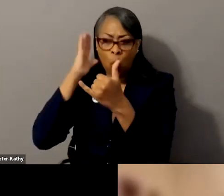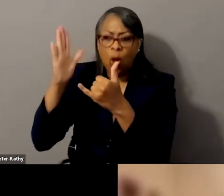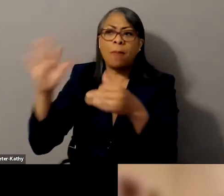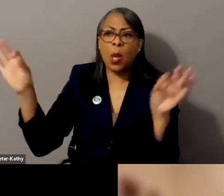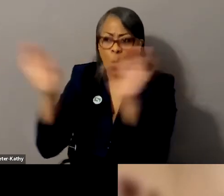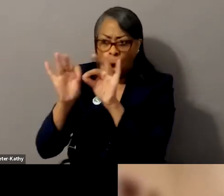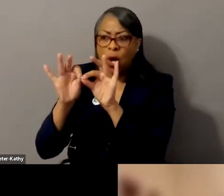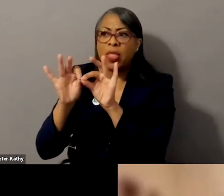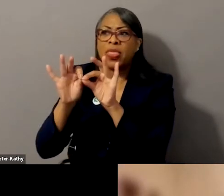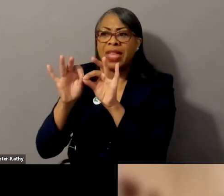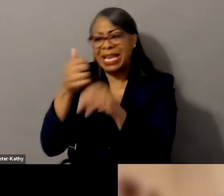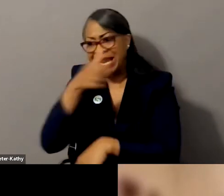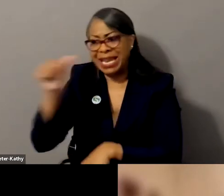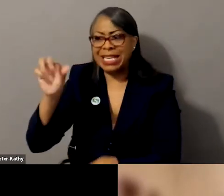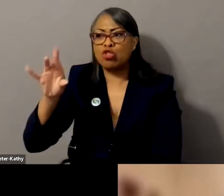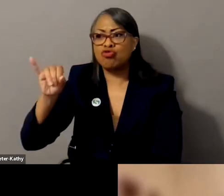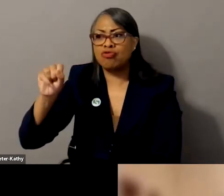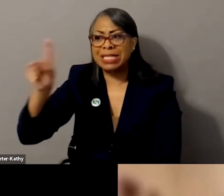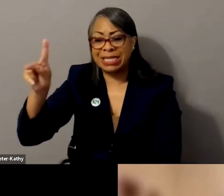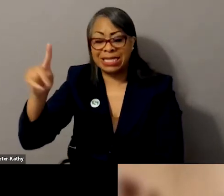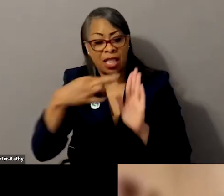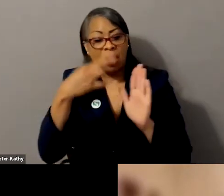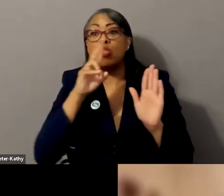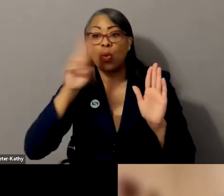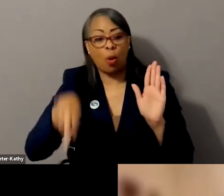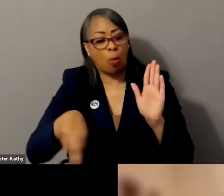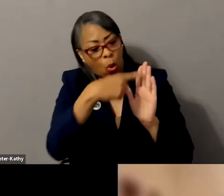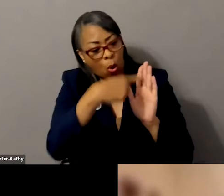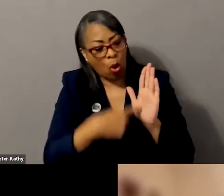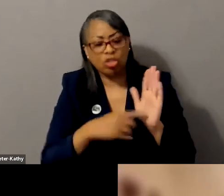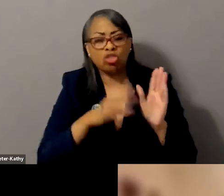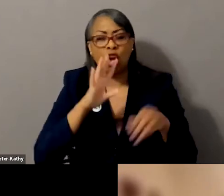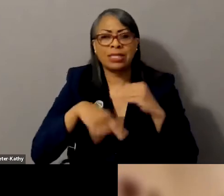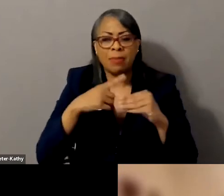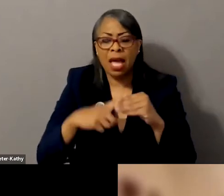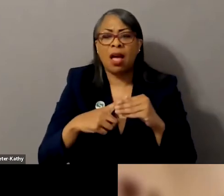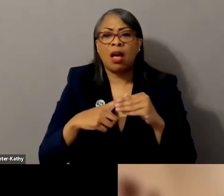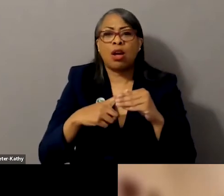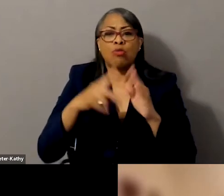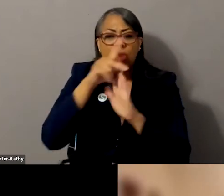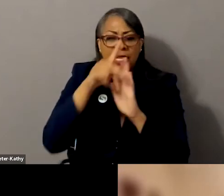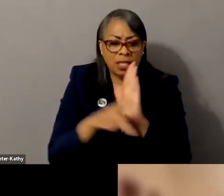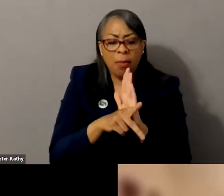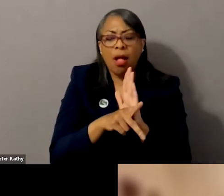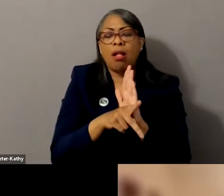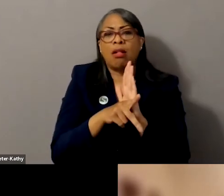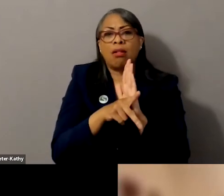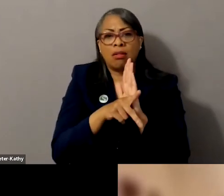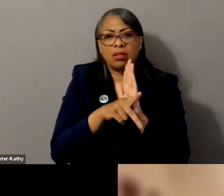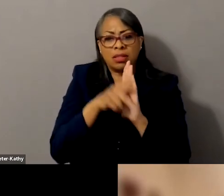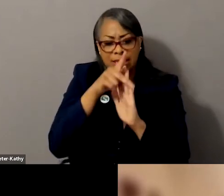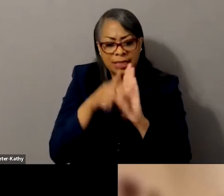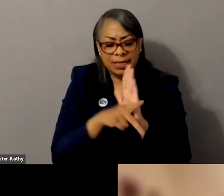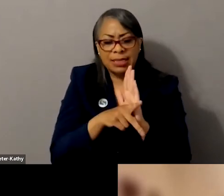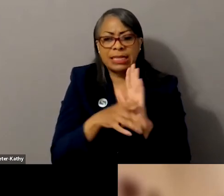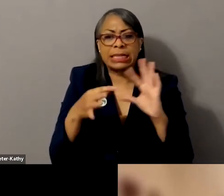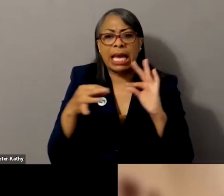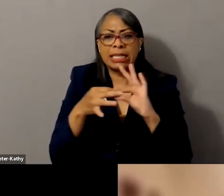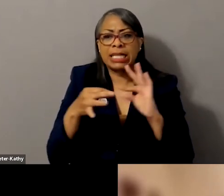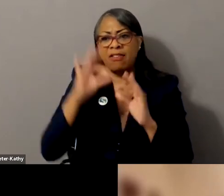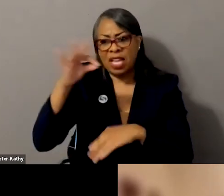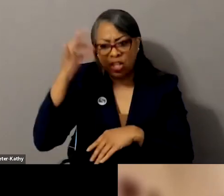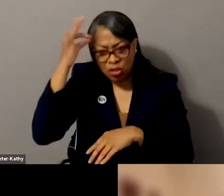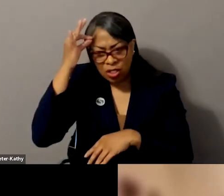The report underscores well-established principles and directives that state that federal